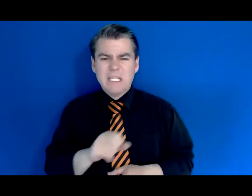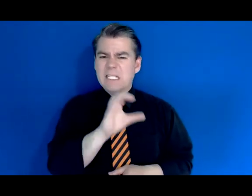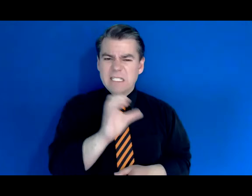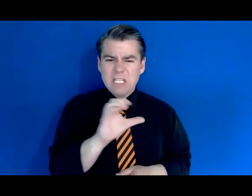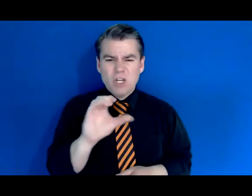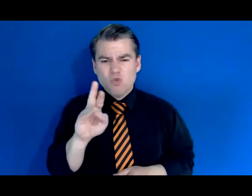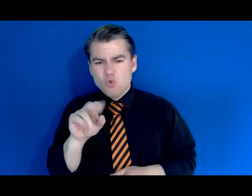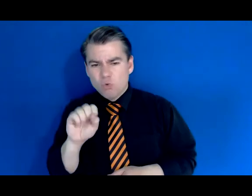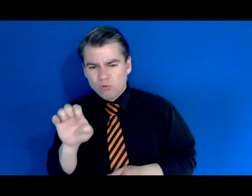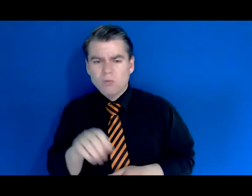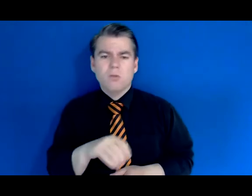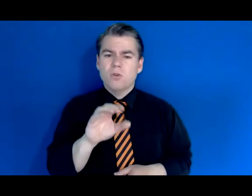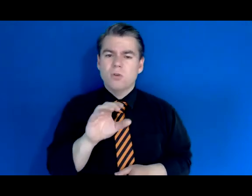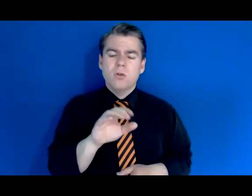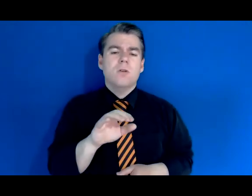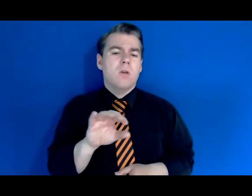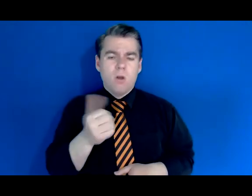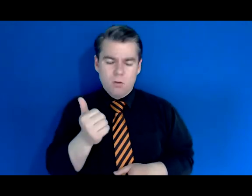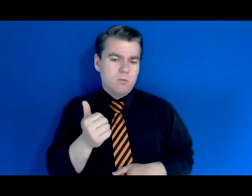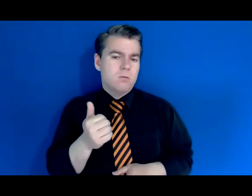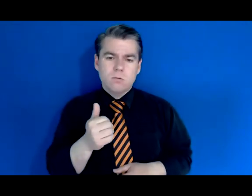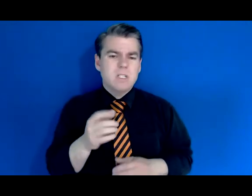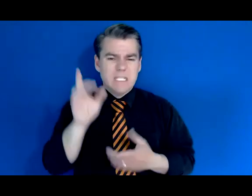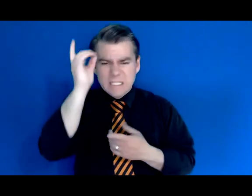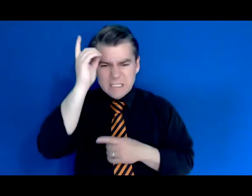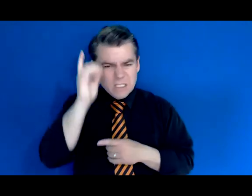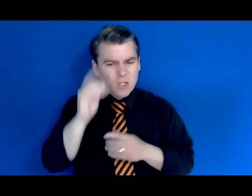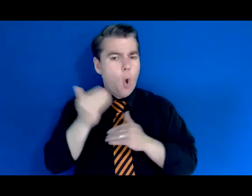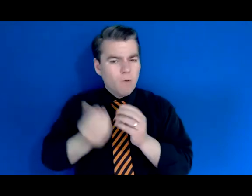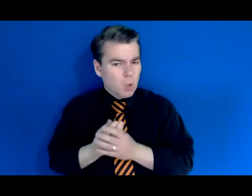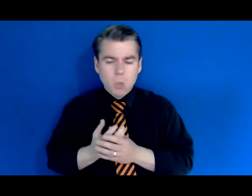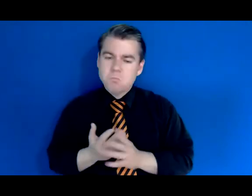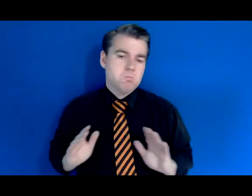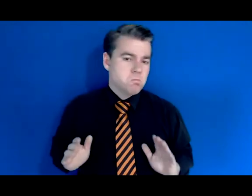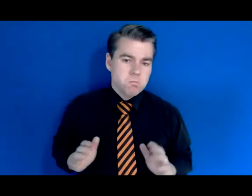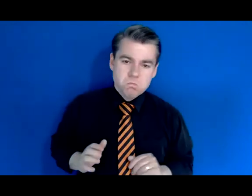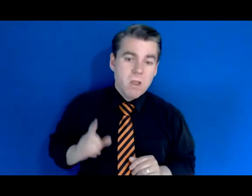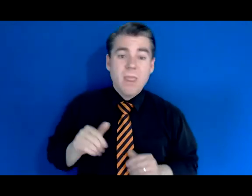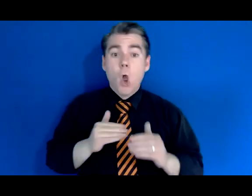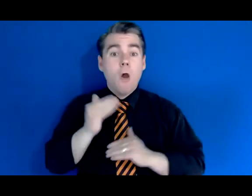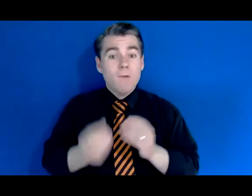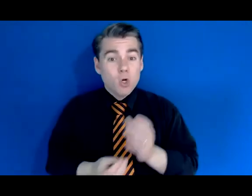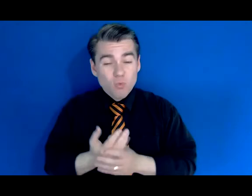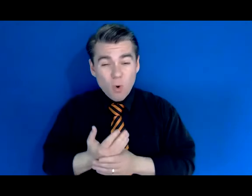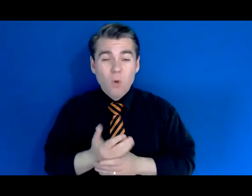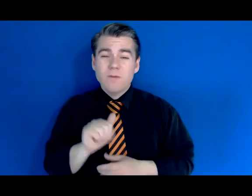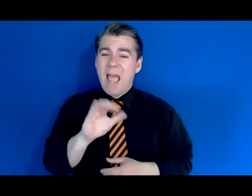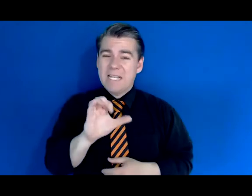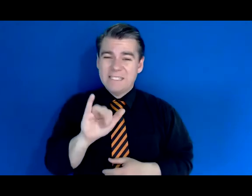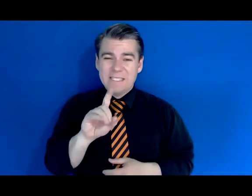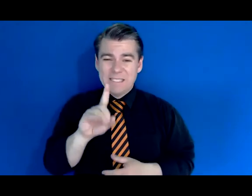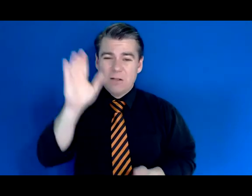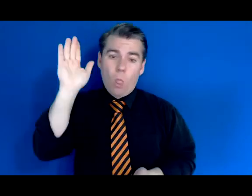that cause disease and overgrowth. These overgrowth species decrease the acidity of the